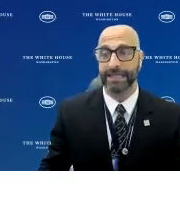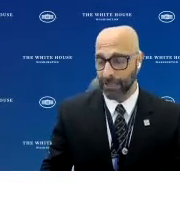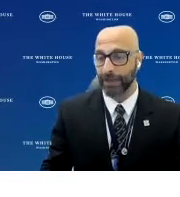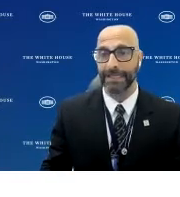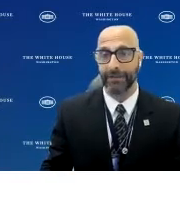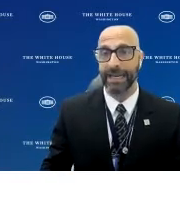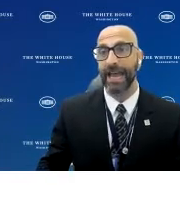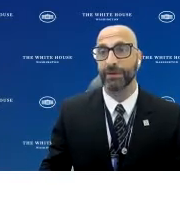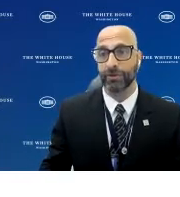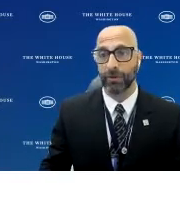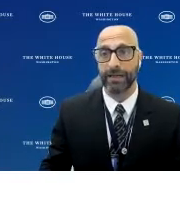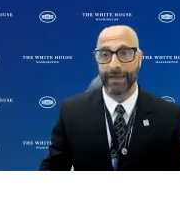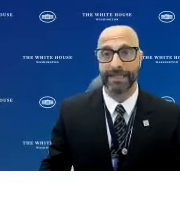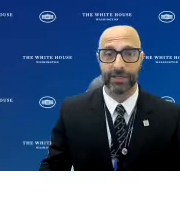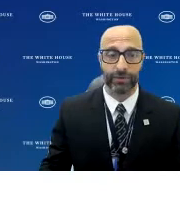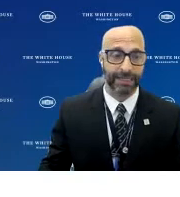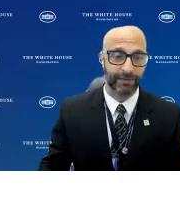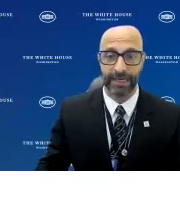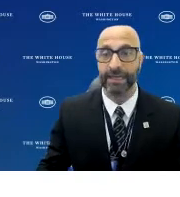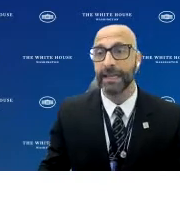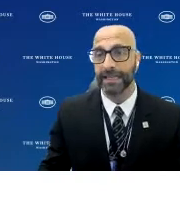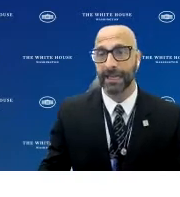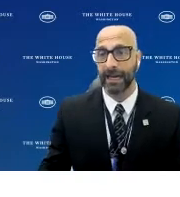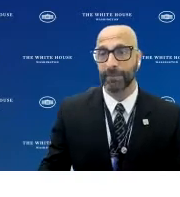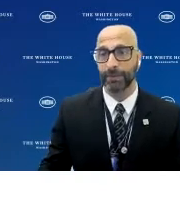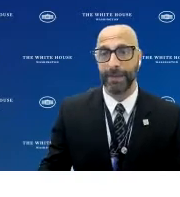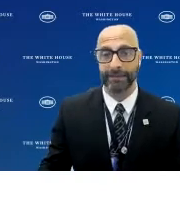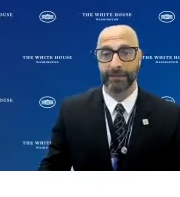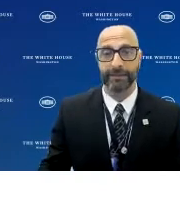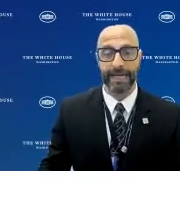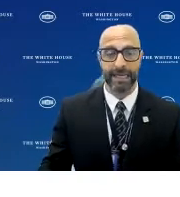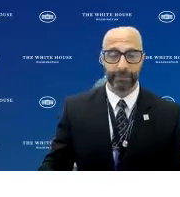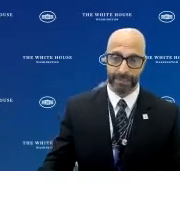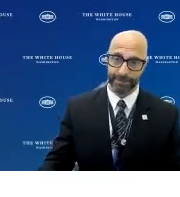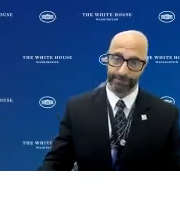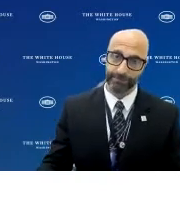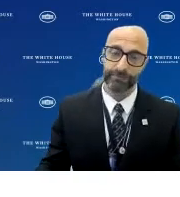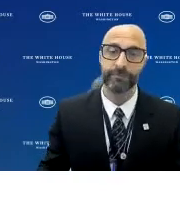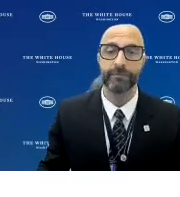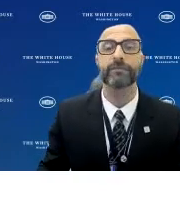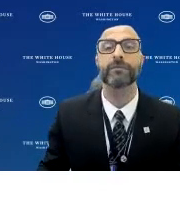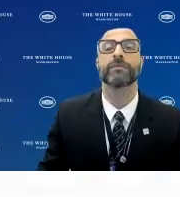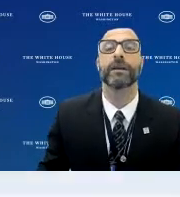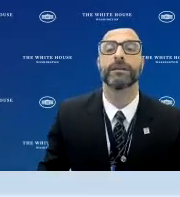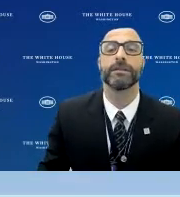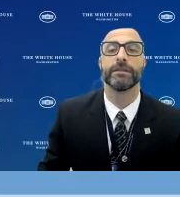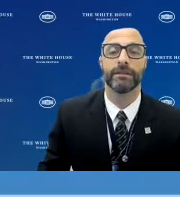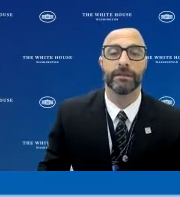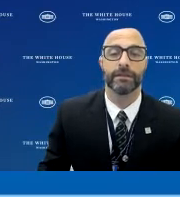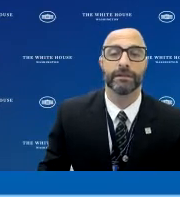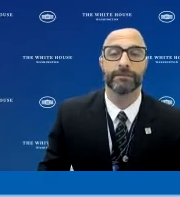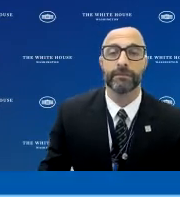to be related to sexual activity, and the majority of that sexual activity is between men. Next slide, please.